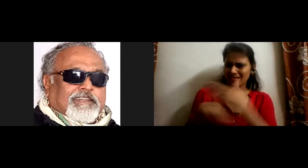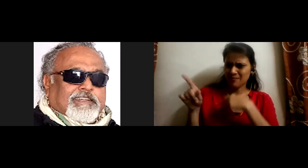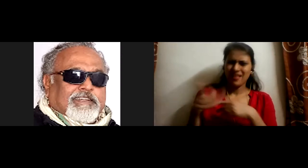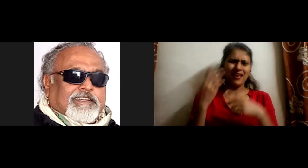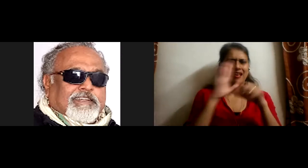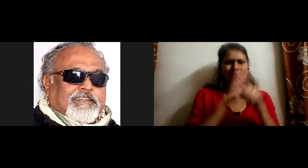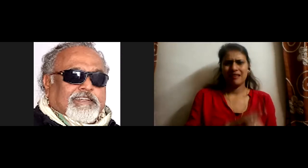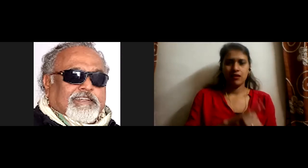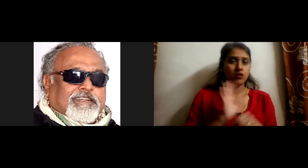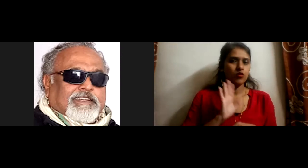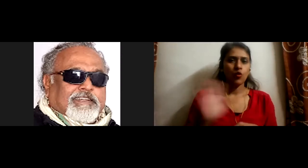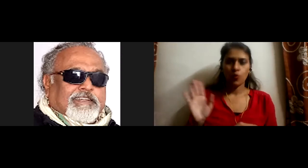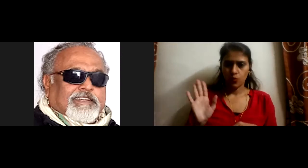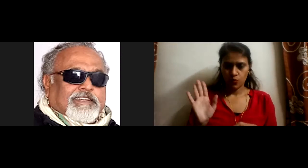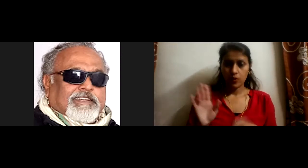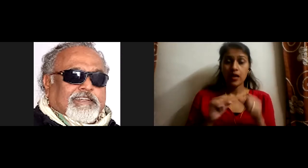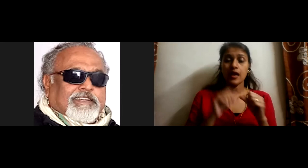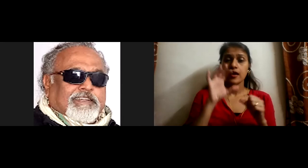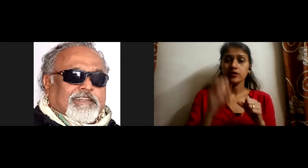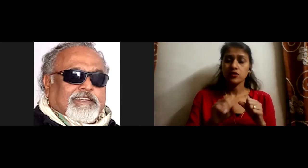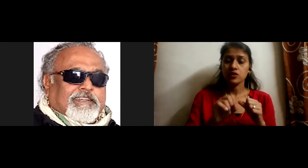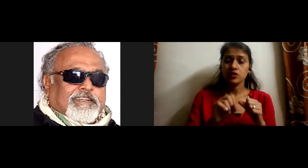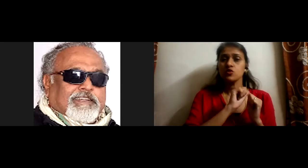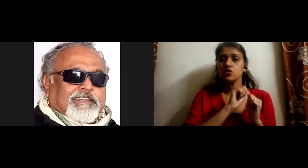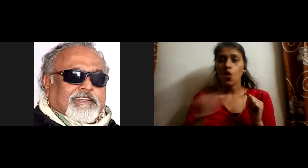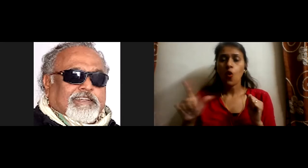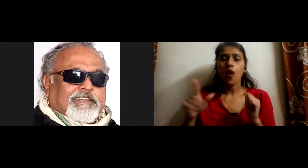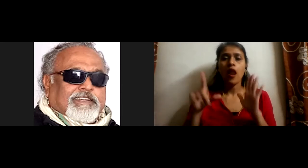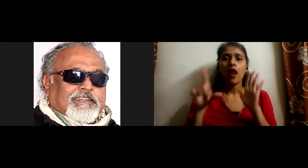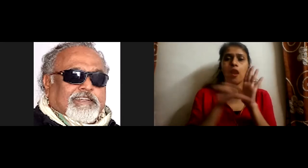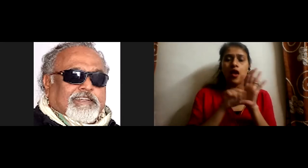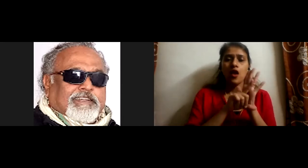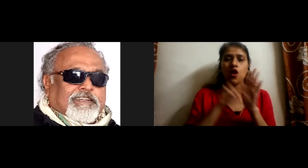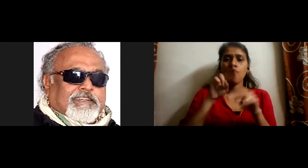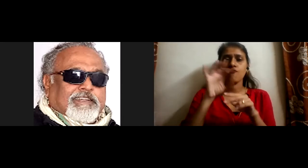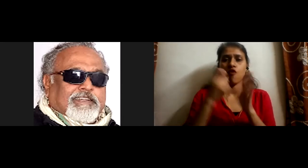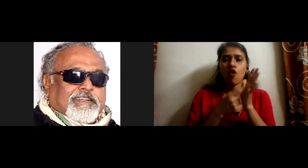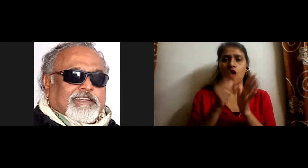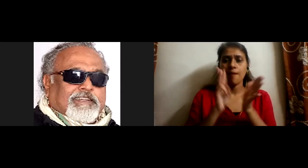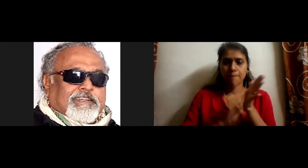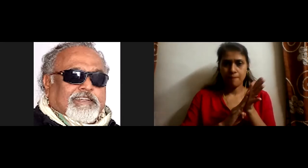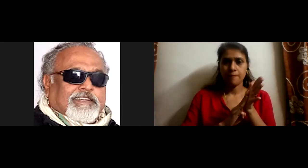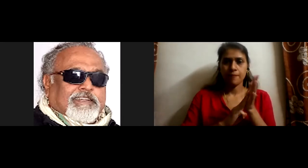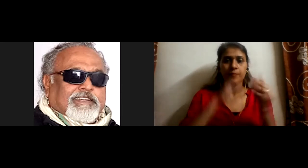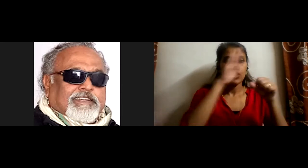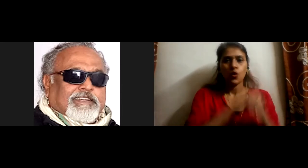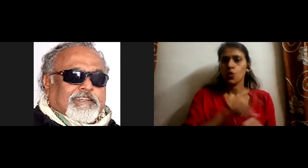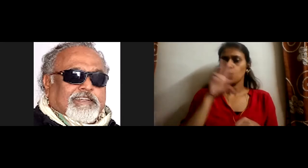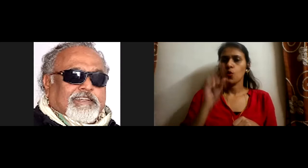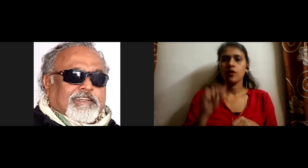So I should be able to access all these legal forums without discrimination on the basis of disability. And if you